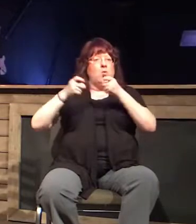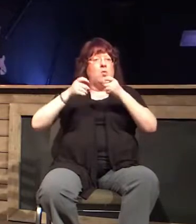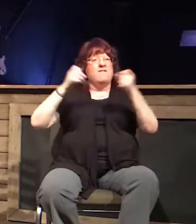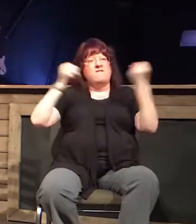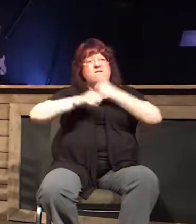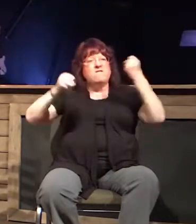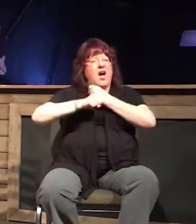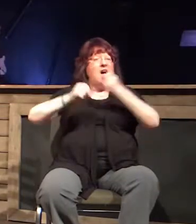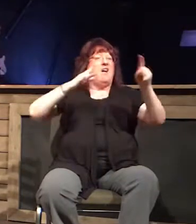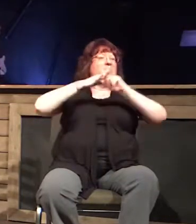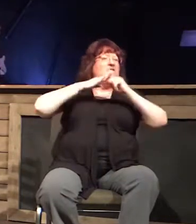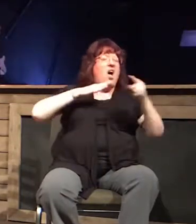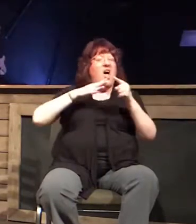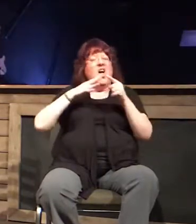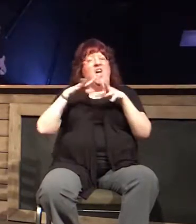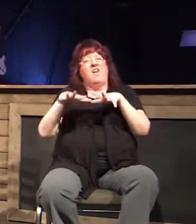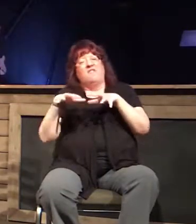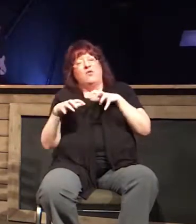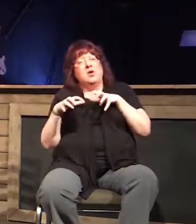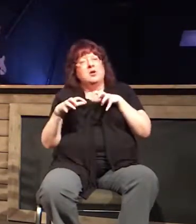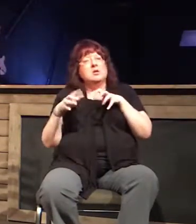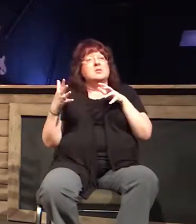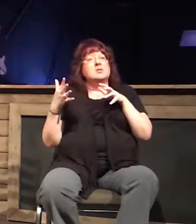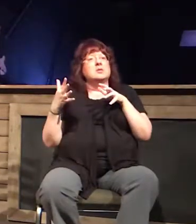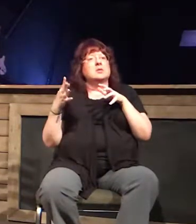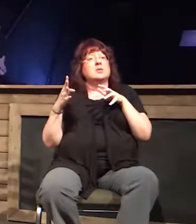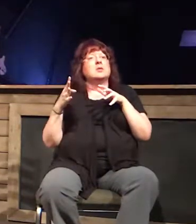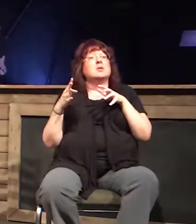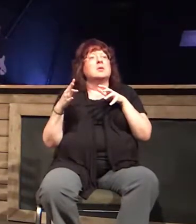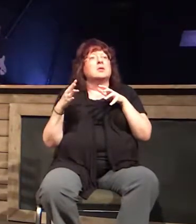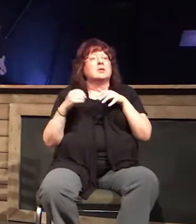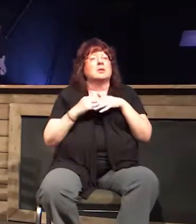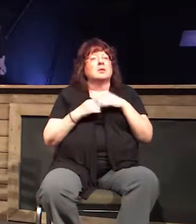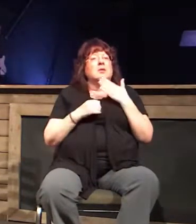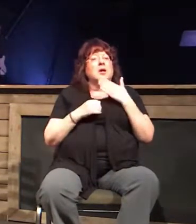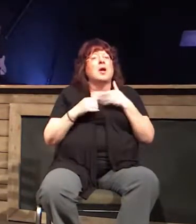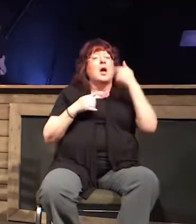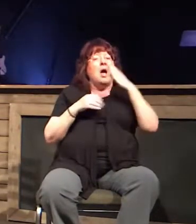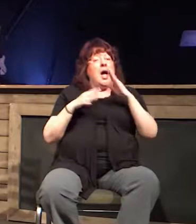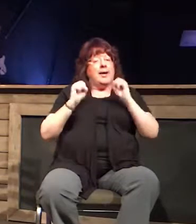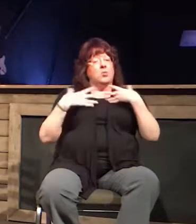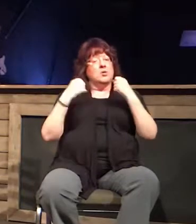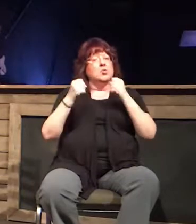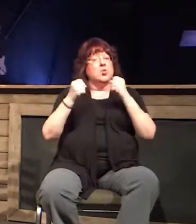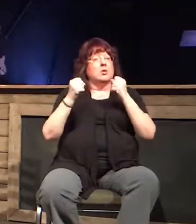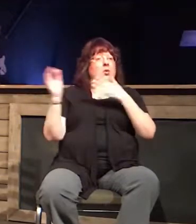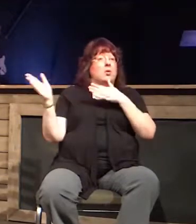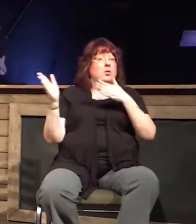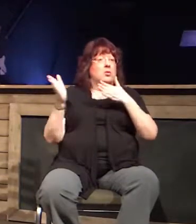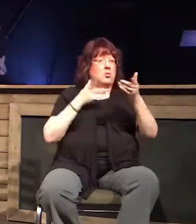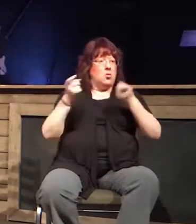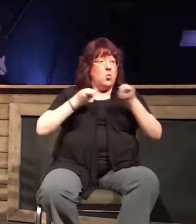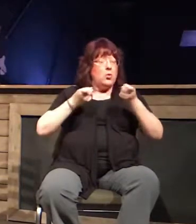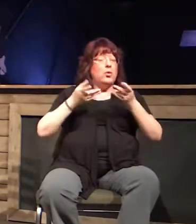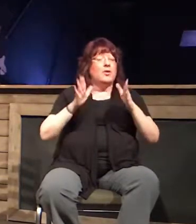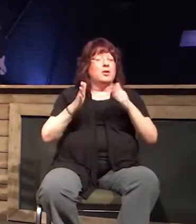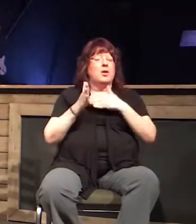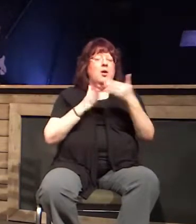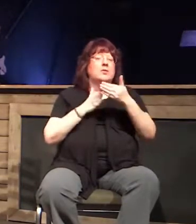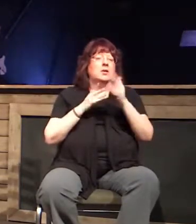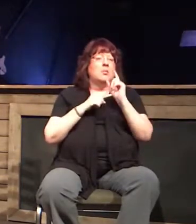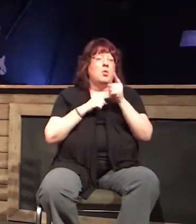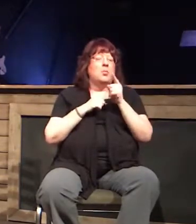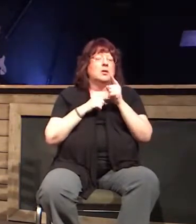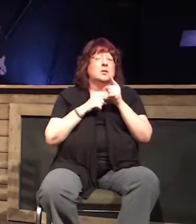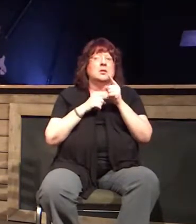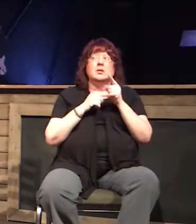fight, it's flight, or it's freeze. And God's able to restore order. But there's oftentimes in the